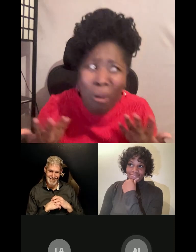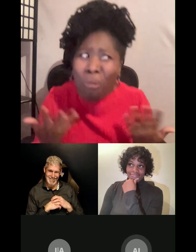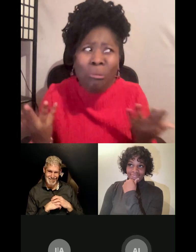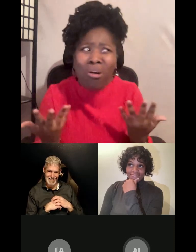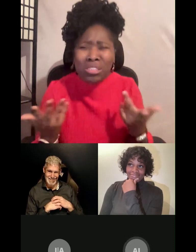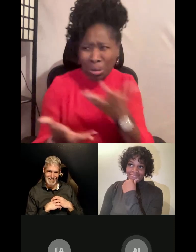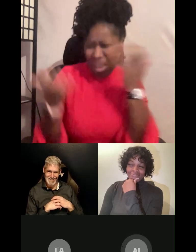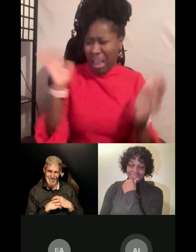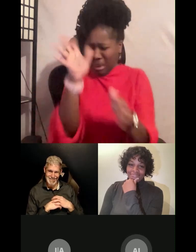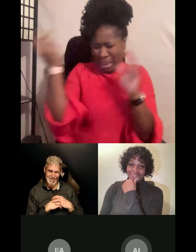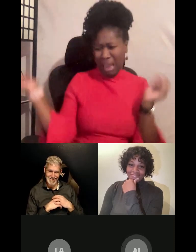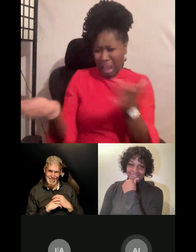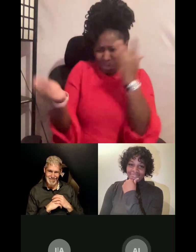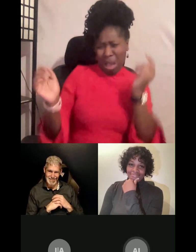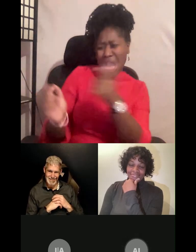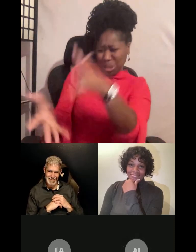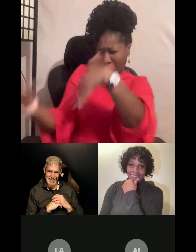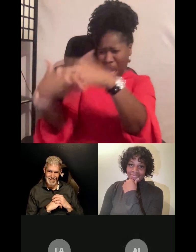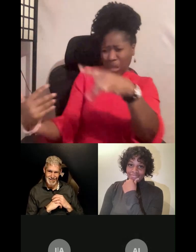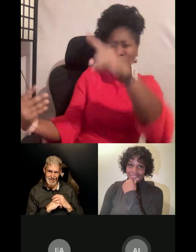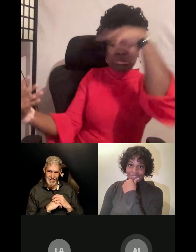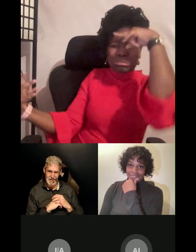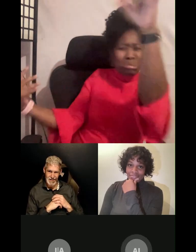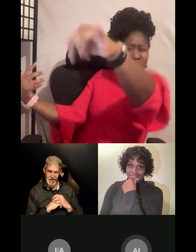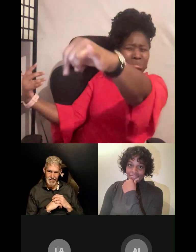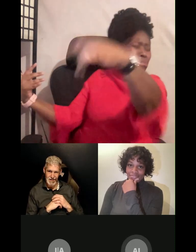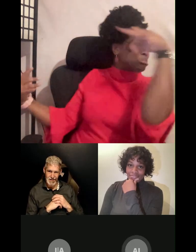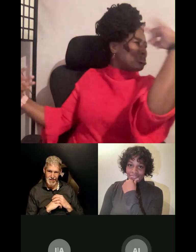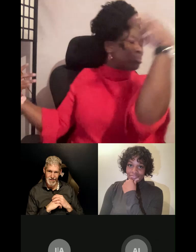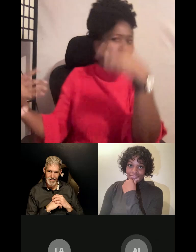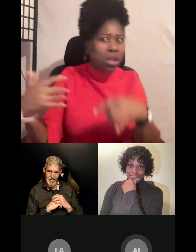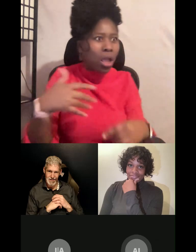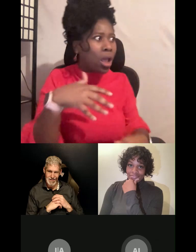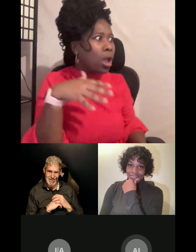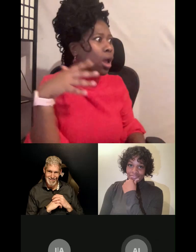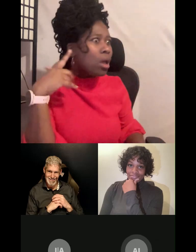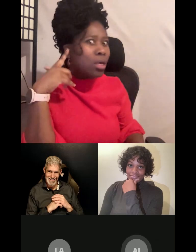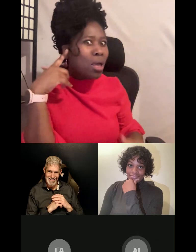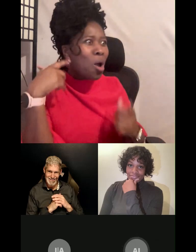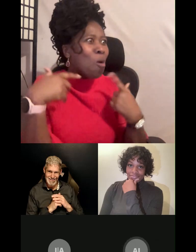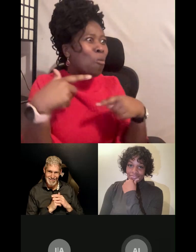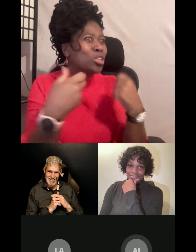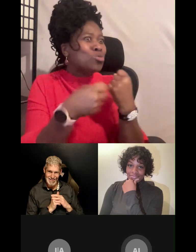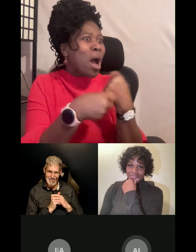And it's for our community too. Hello,